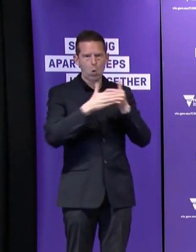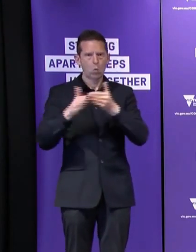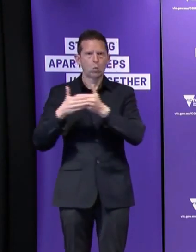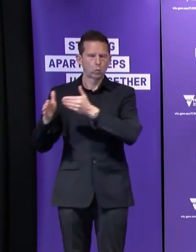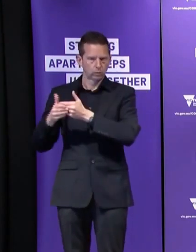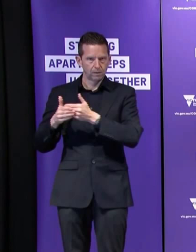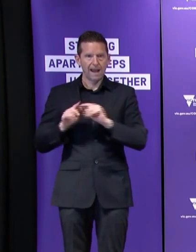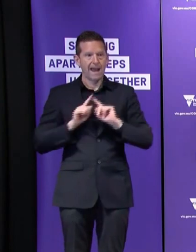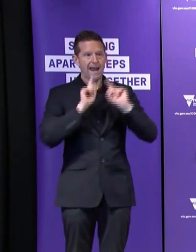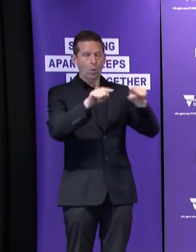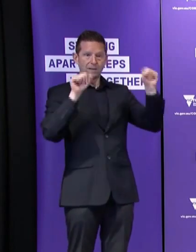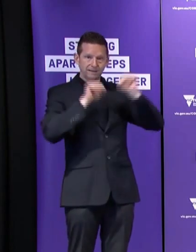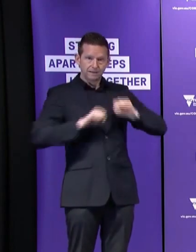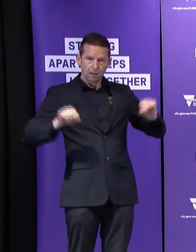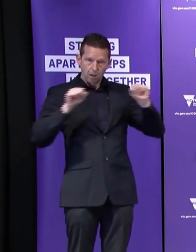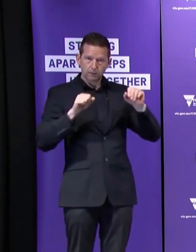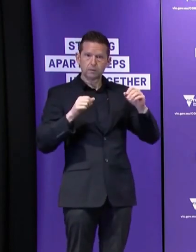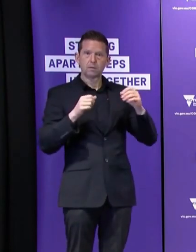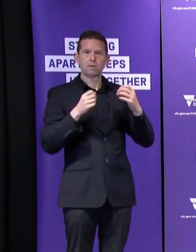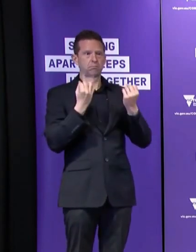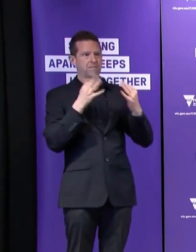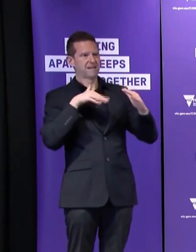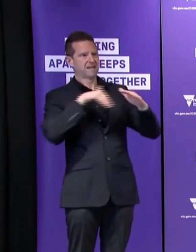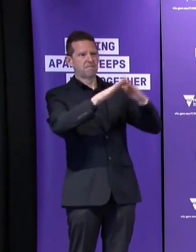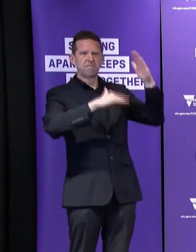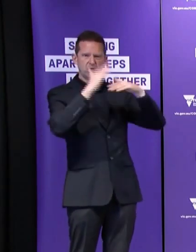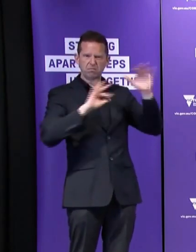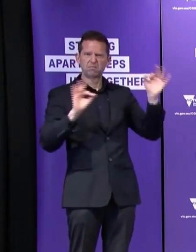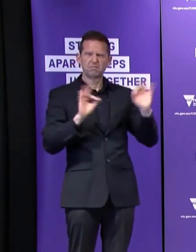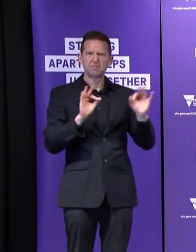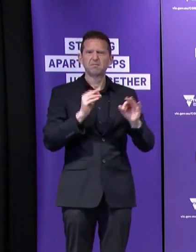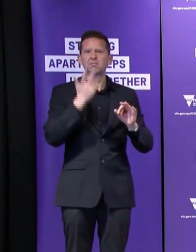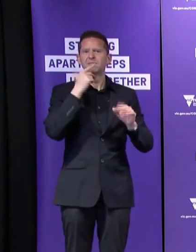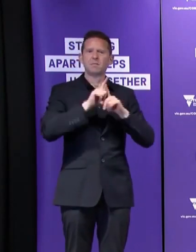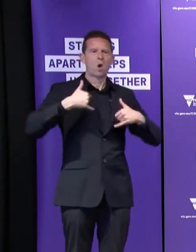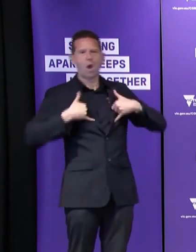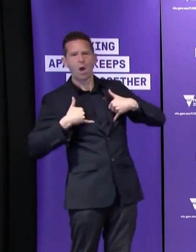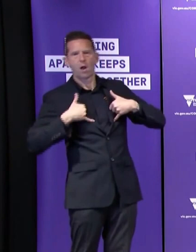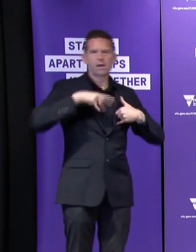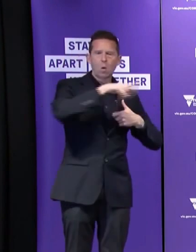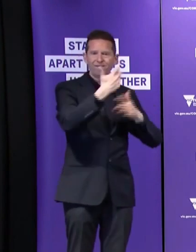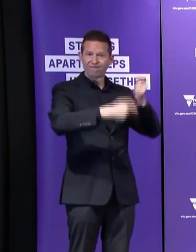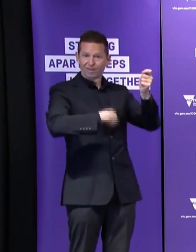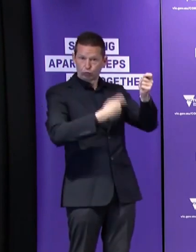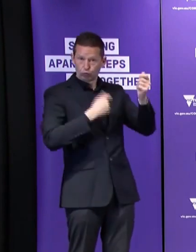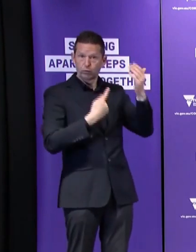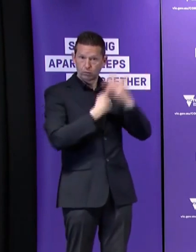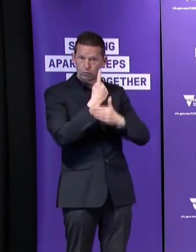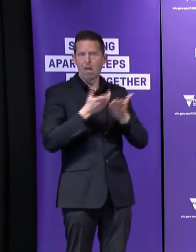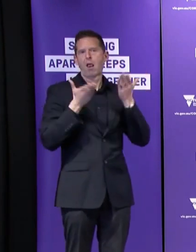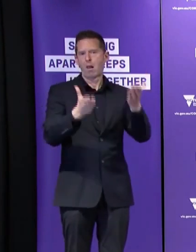exercise without accessing a facility, so for instance hiking or fishing, that is